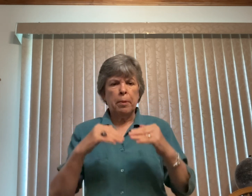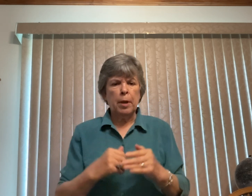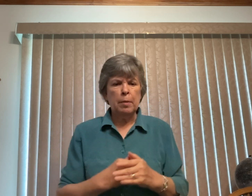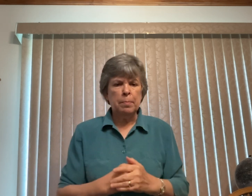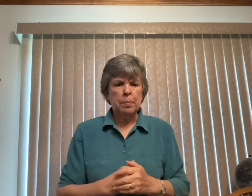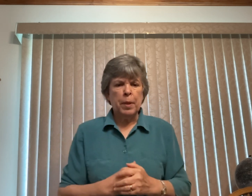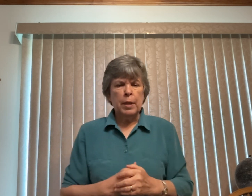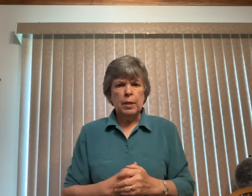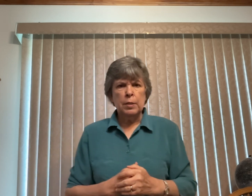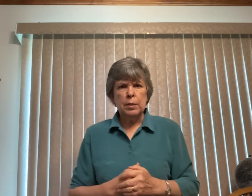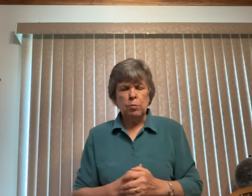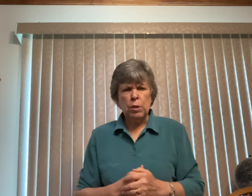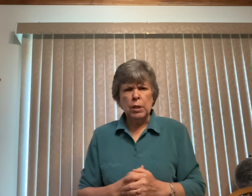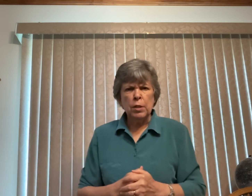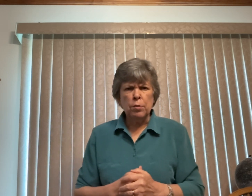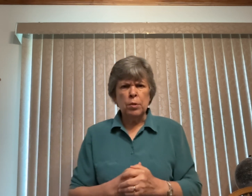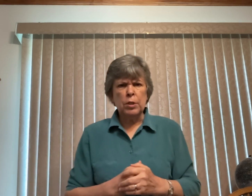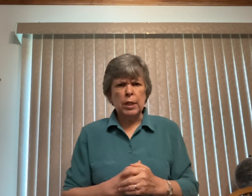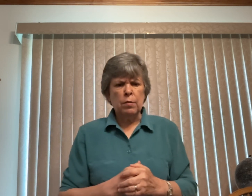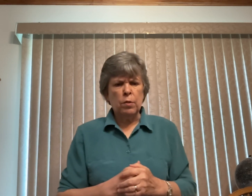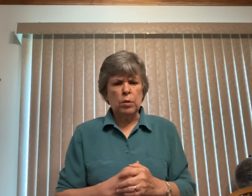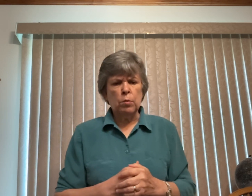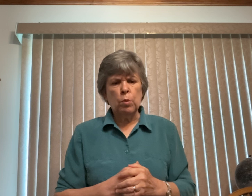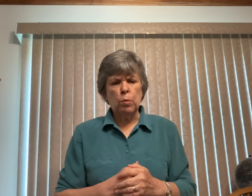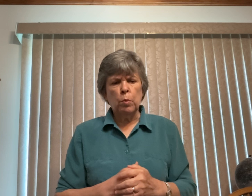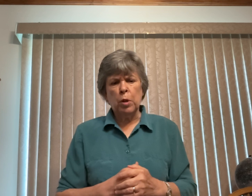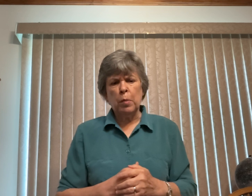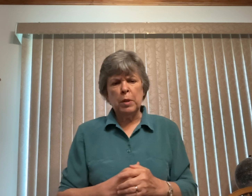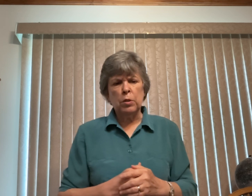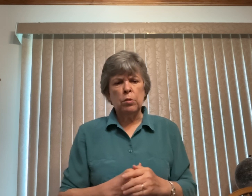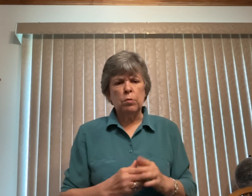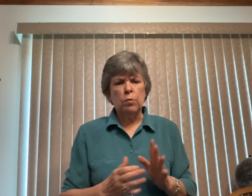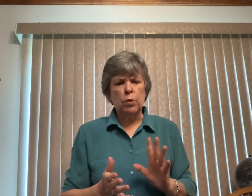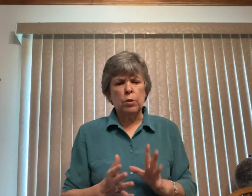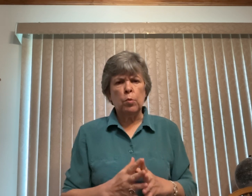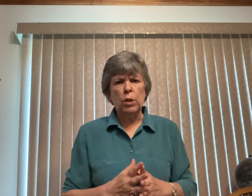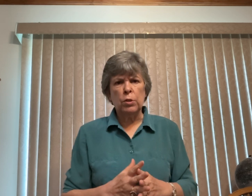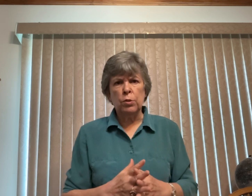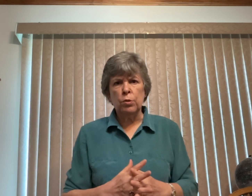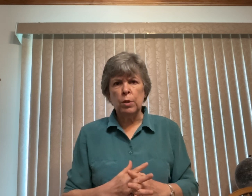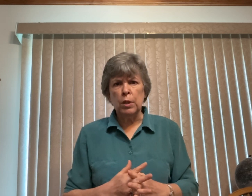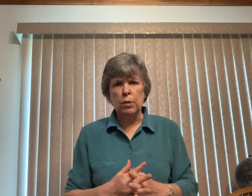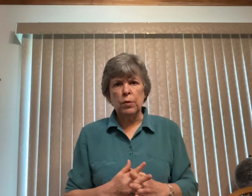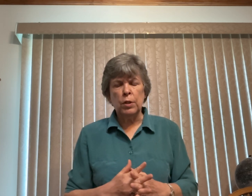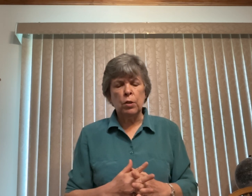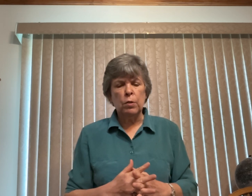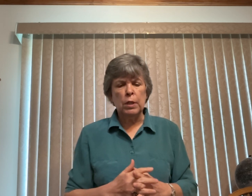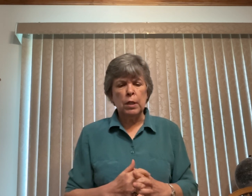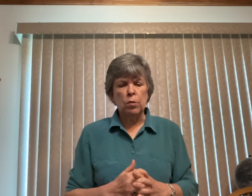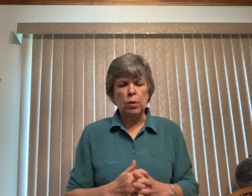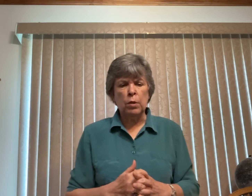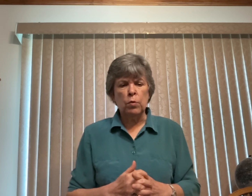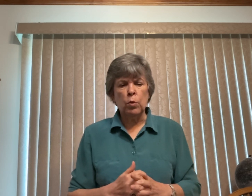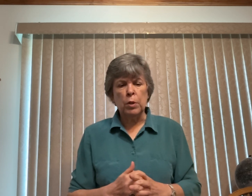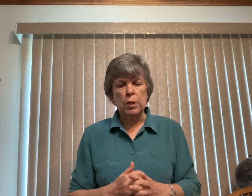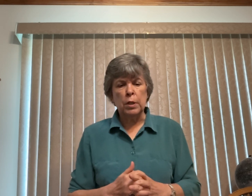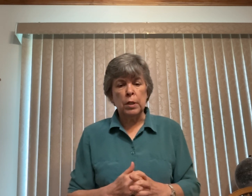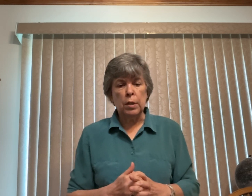Okay? See if we can get through the second verse. We'll probably just do verses 1 and 2 in this video, and then 3 and 4 in another